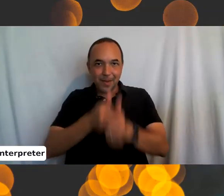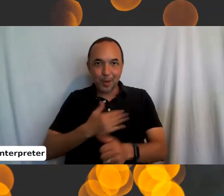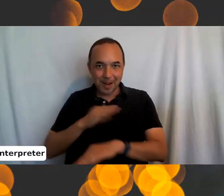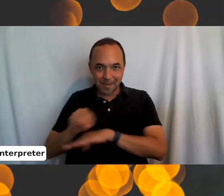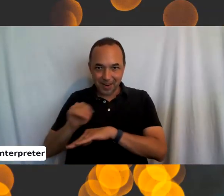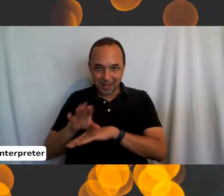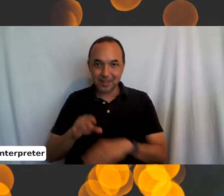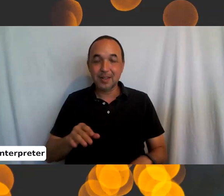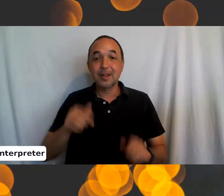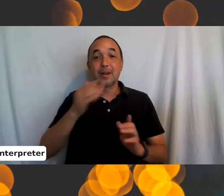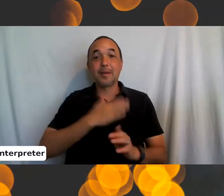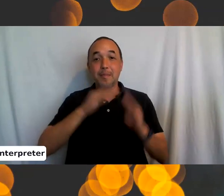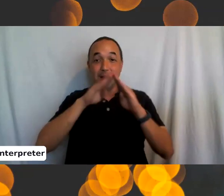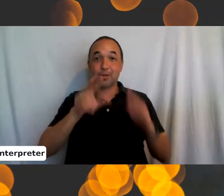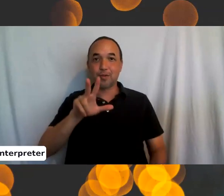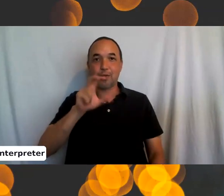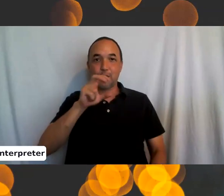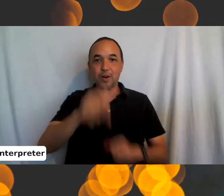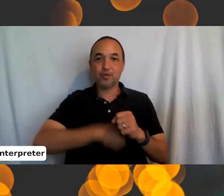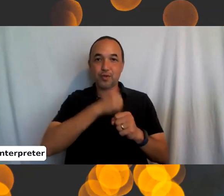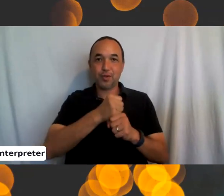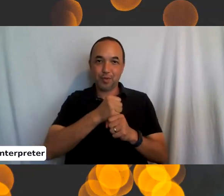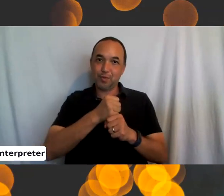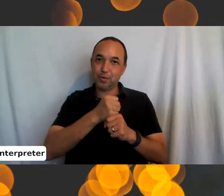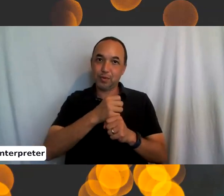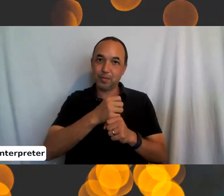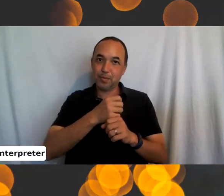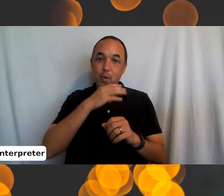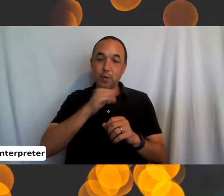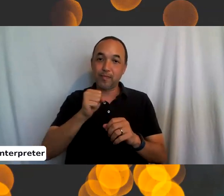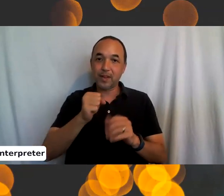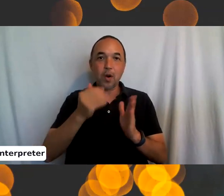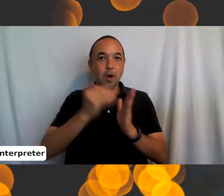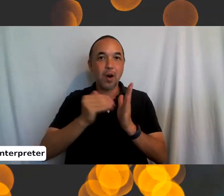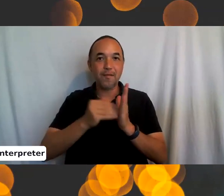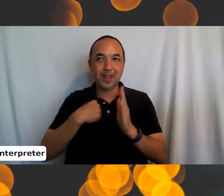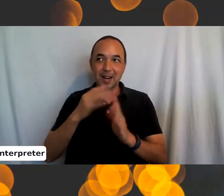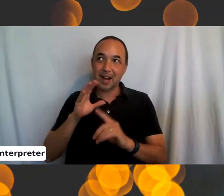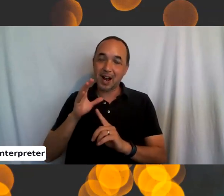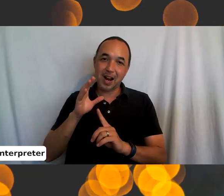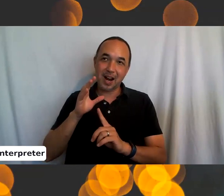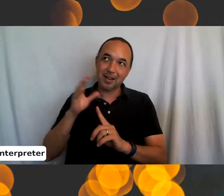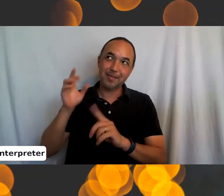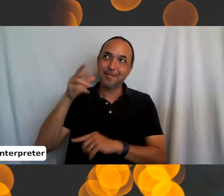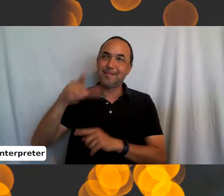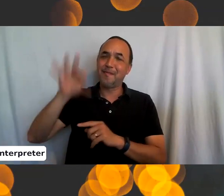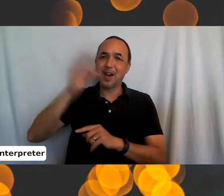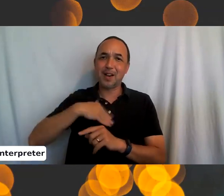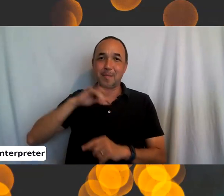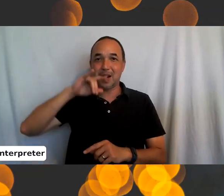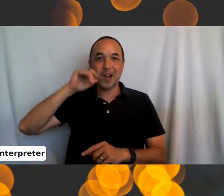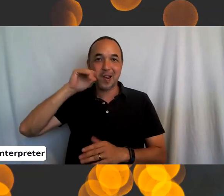live in a 300-year-old house, and I often catch her up in the attic with my tools, talking to God knows who, probably one of these